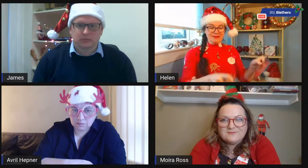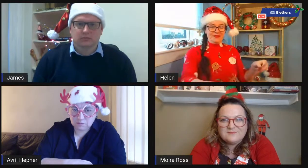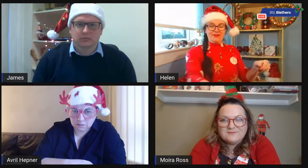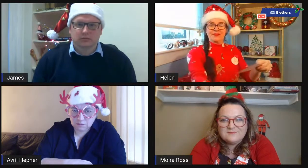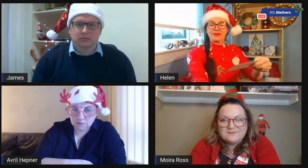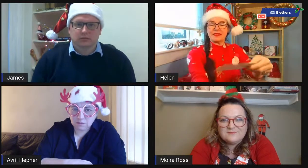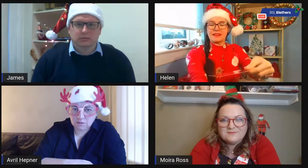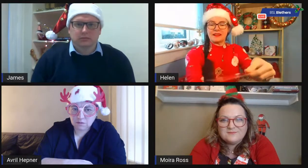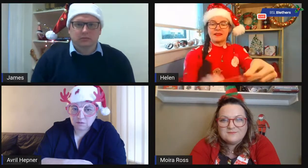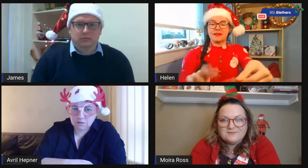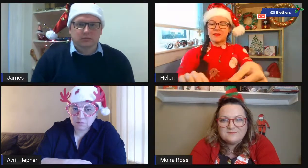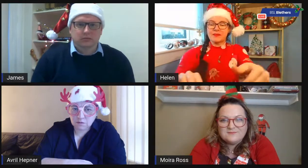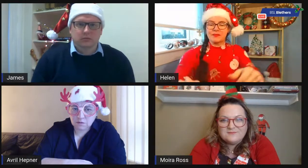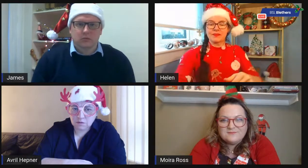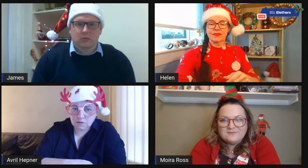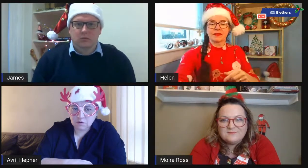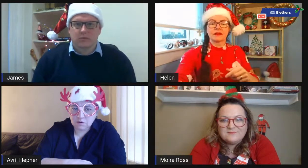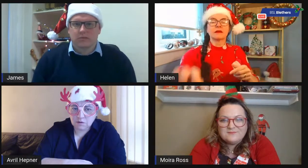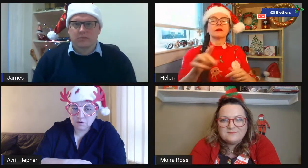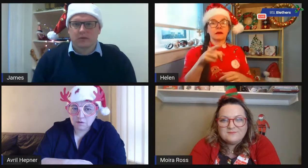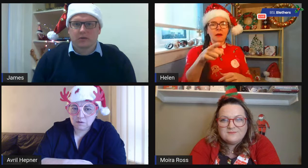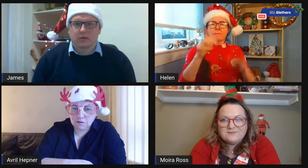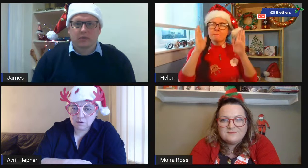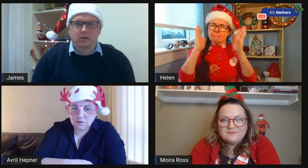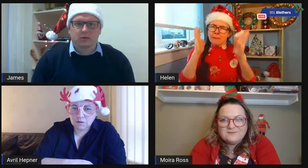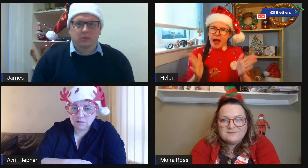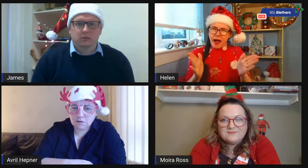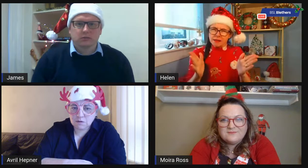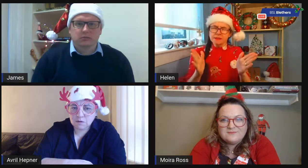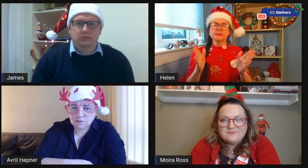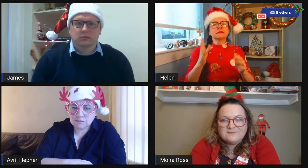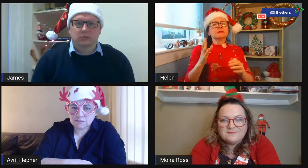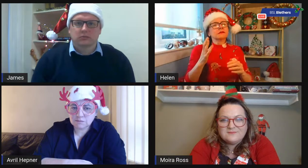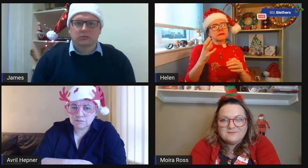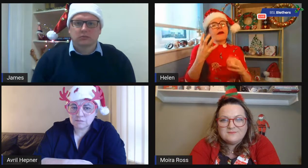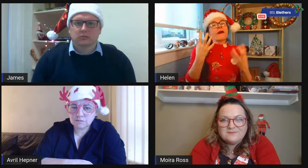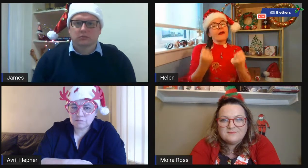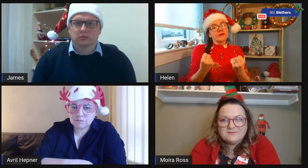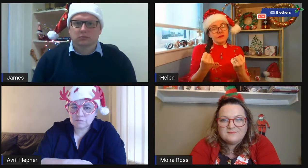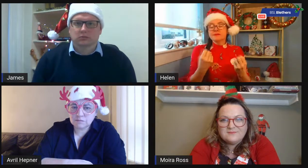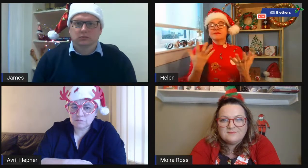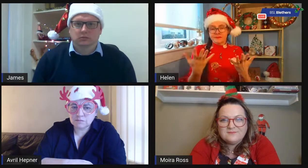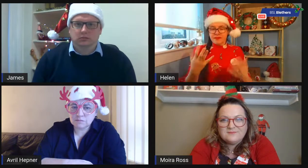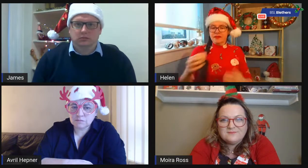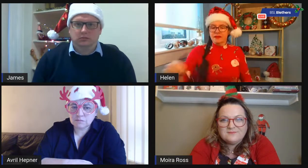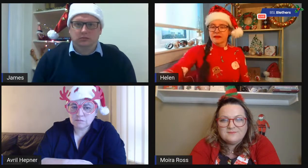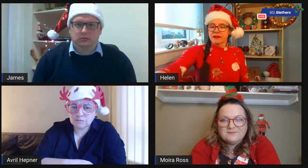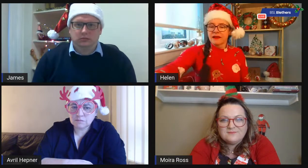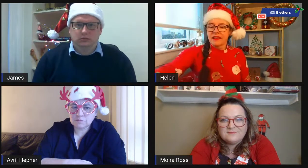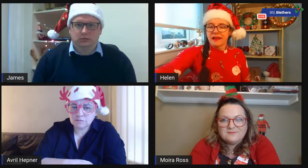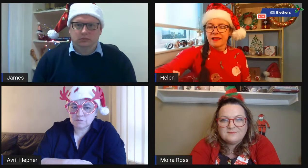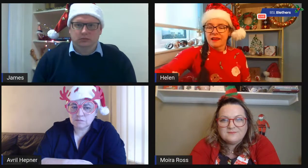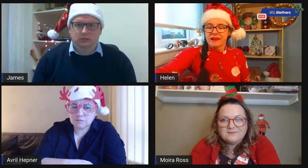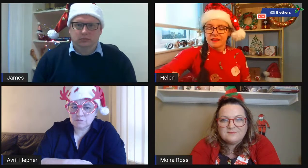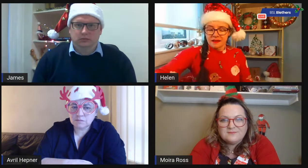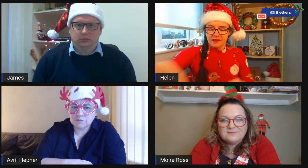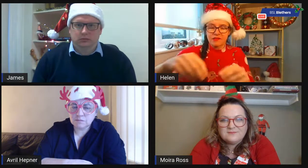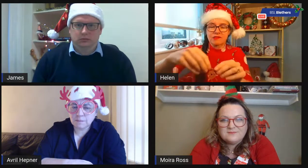So you do that. I've got one that I prepared earlier. But what you have to do, and this is a